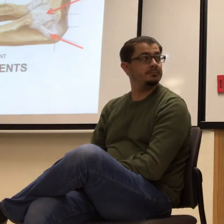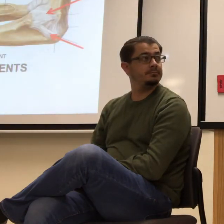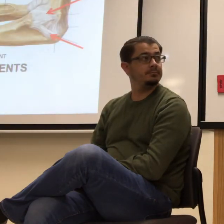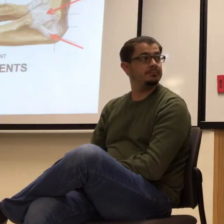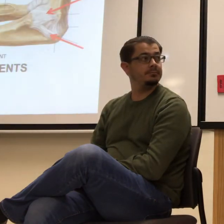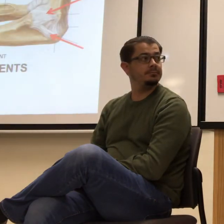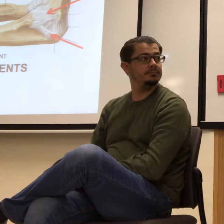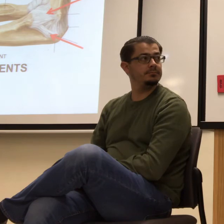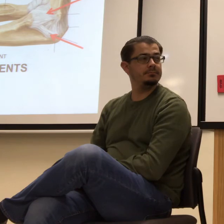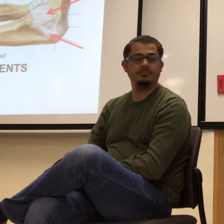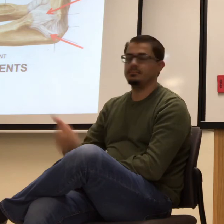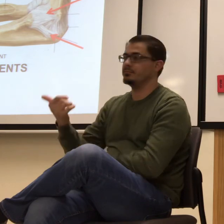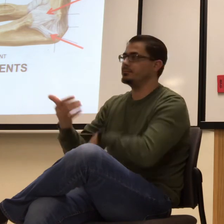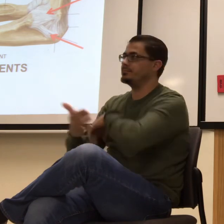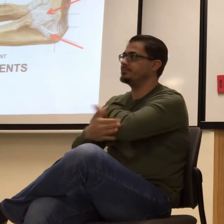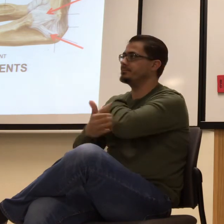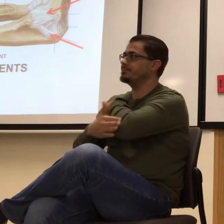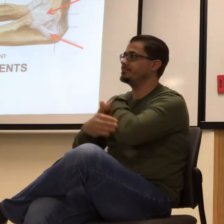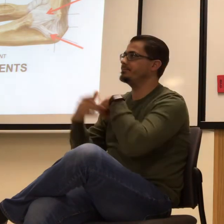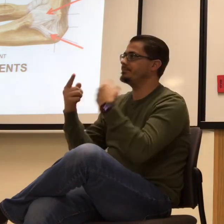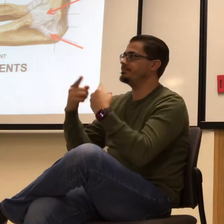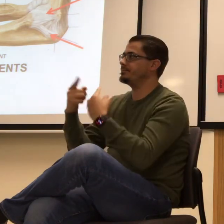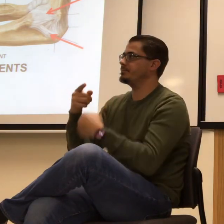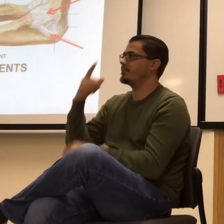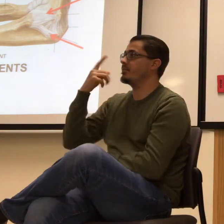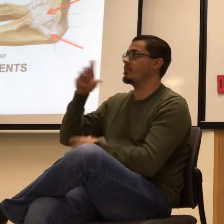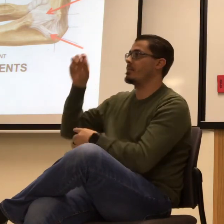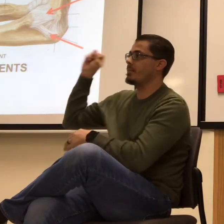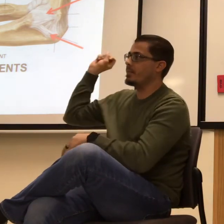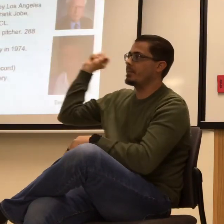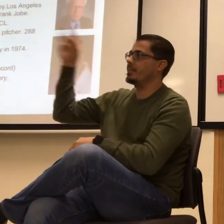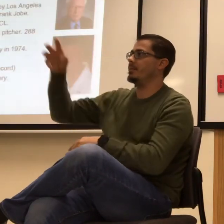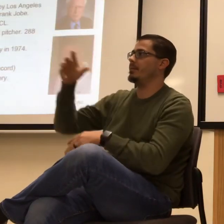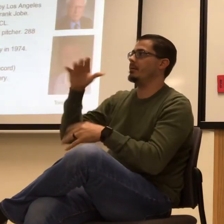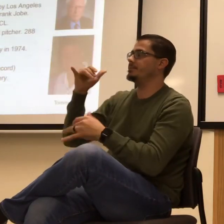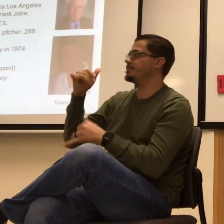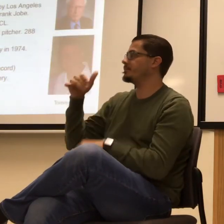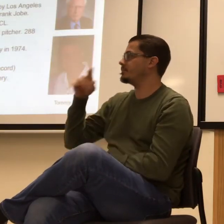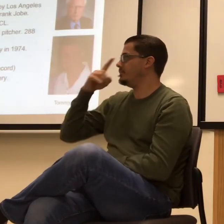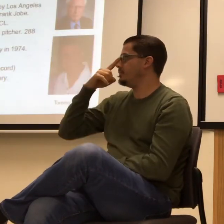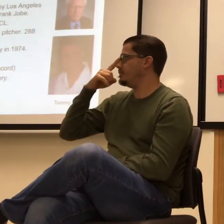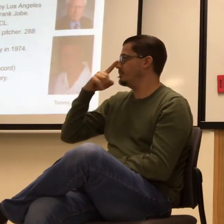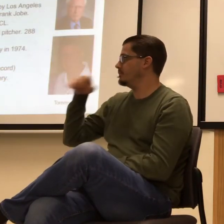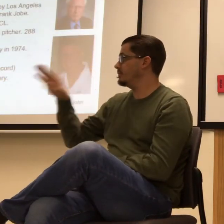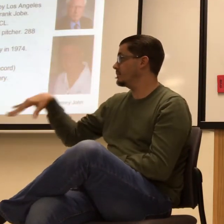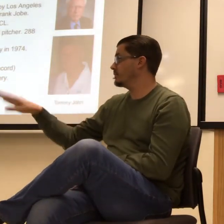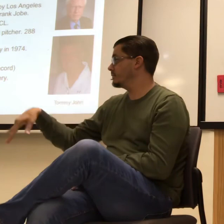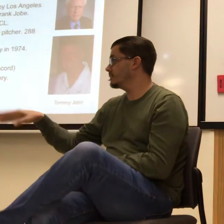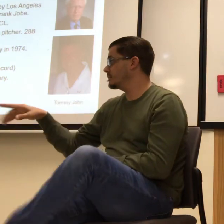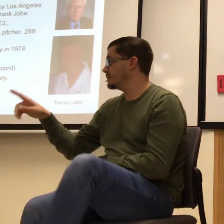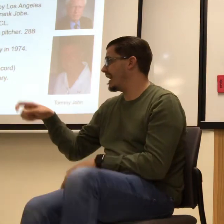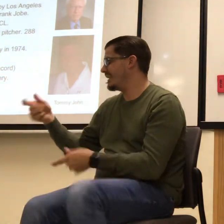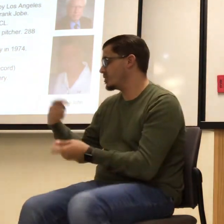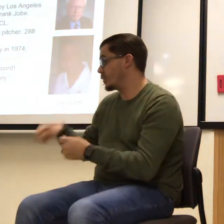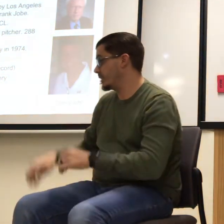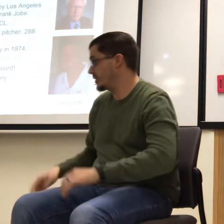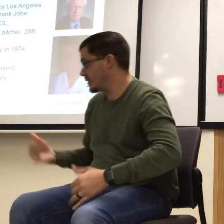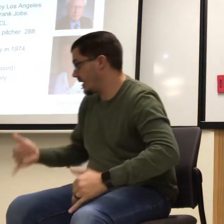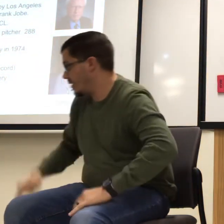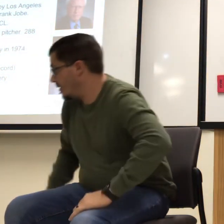One other common elbow injury in the throwing motion of, say, a baseball pitcher, for example, is the